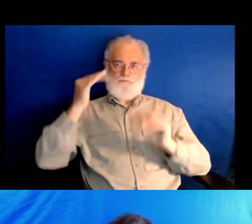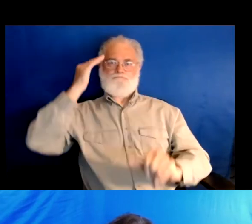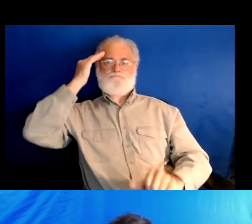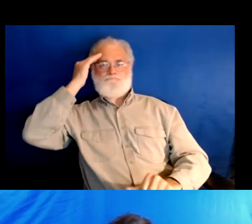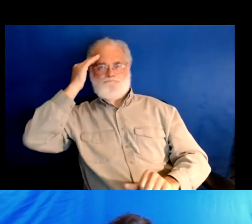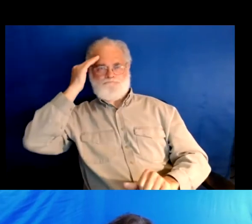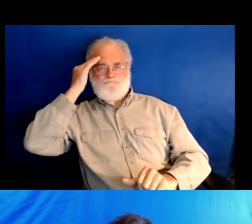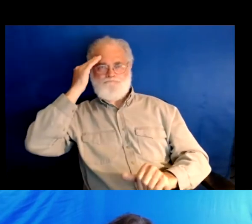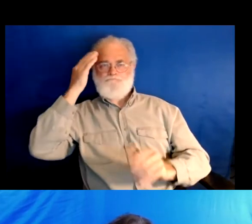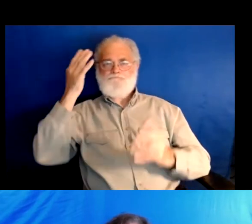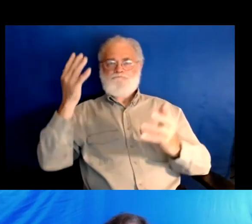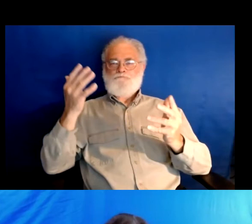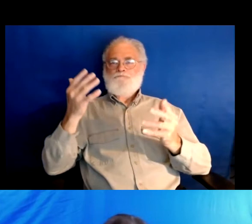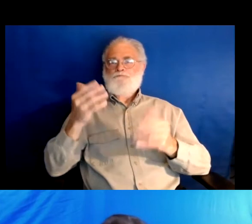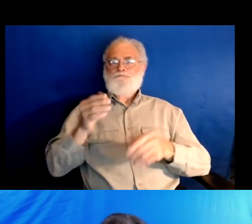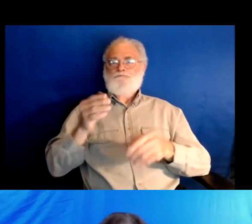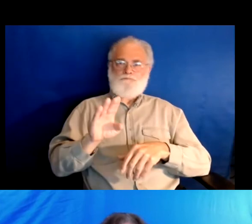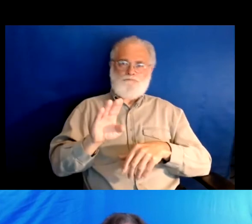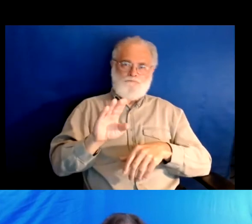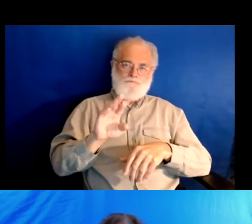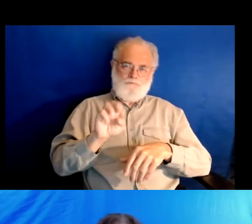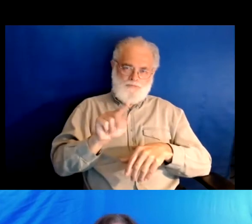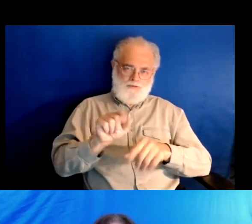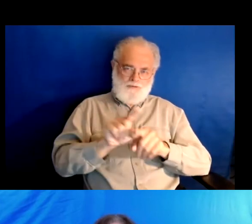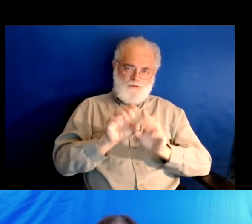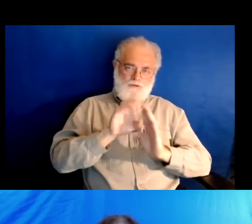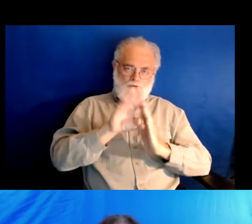So obviously the math teachers are aware.